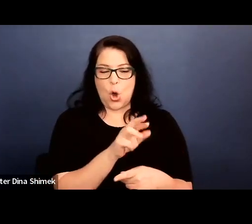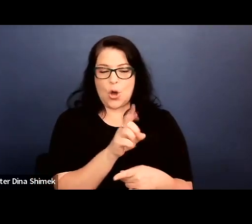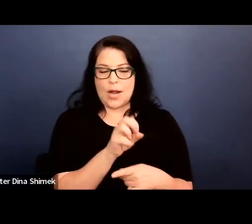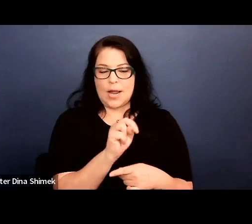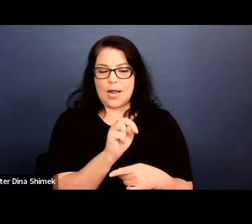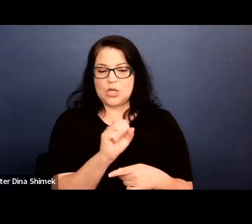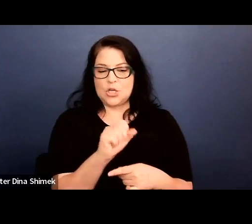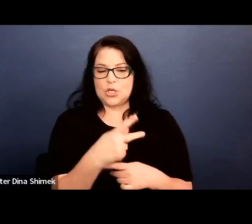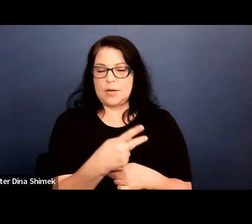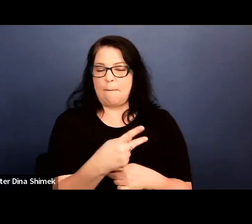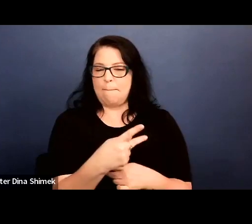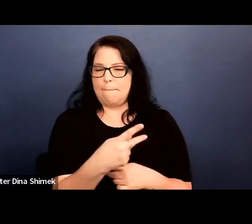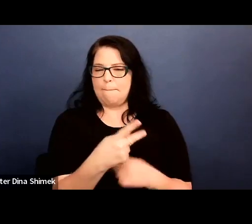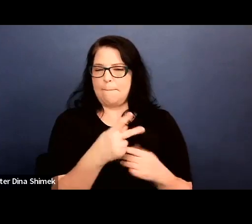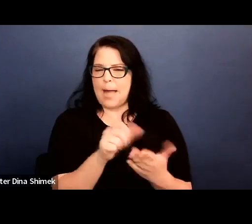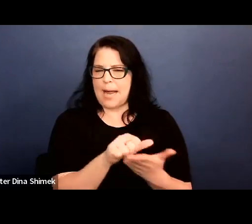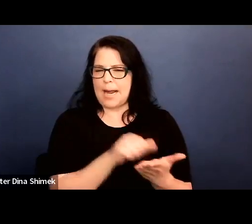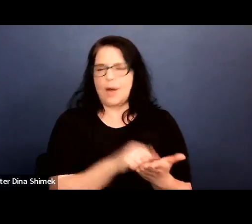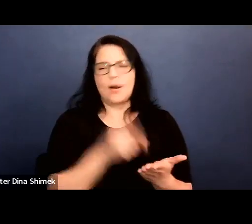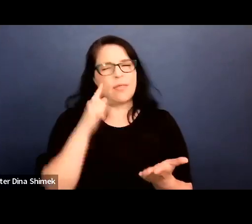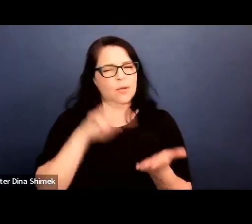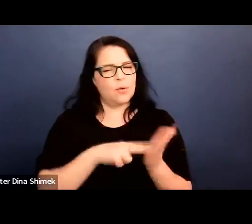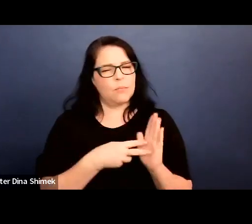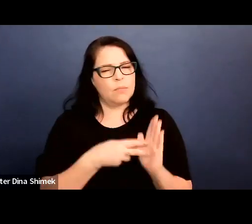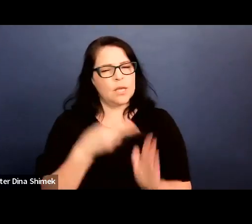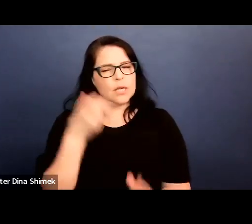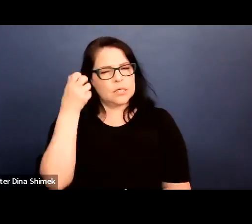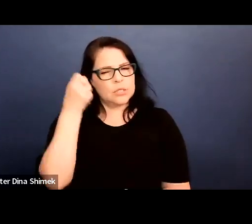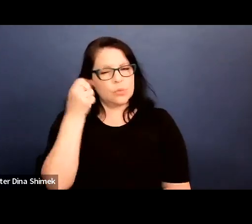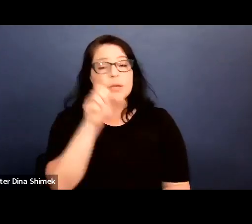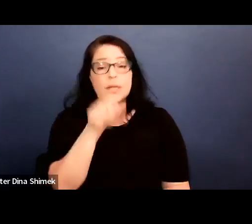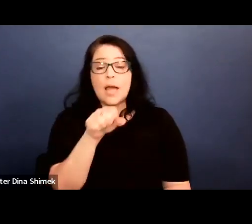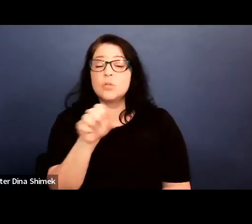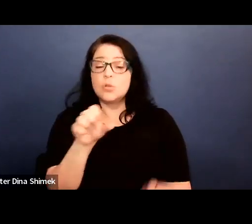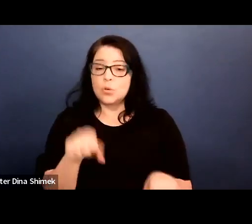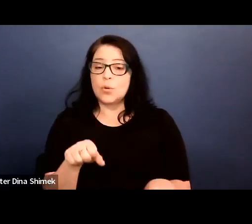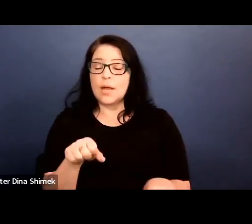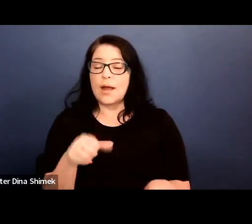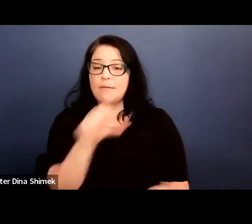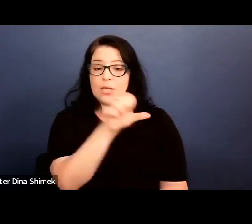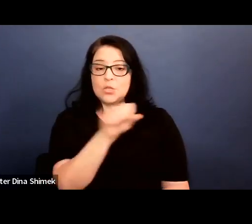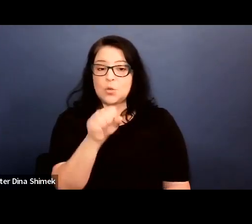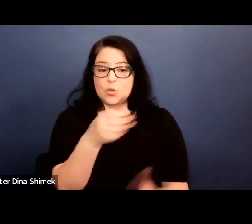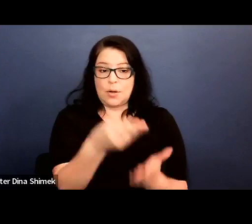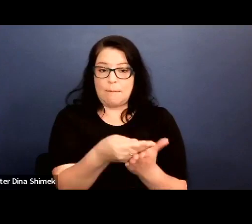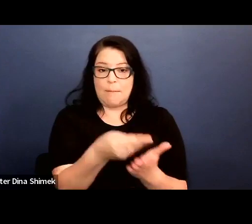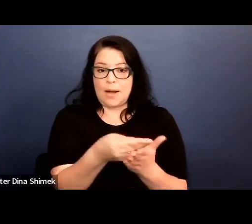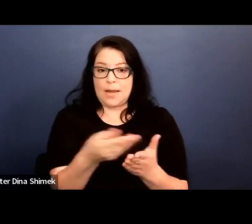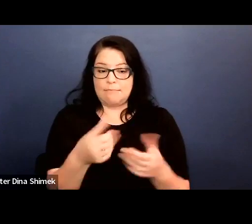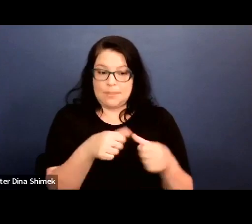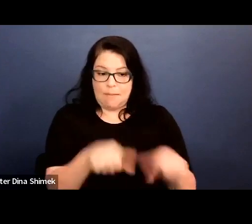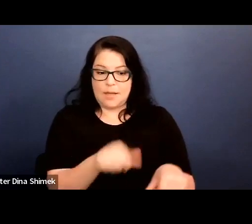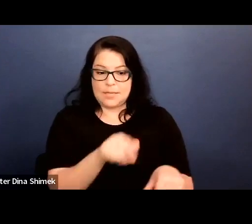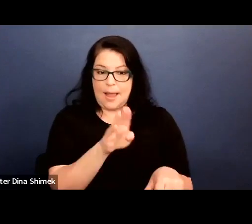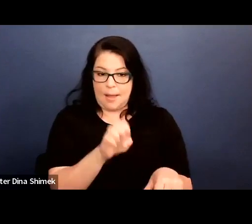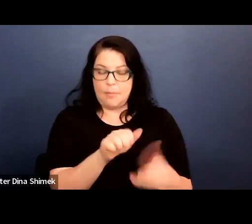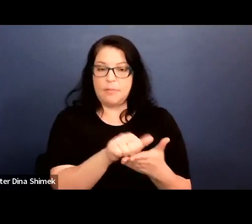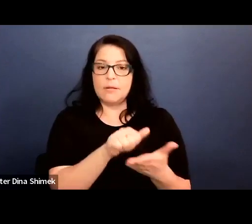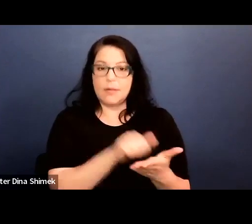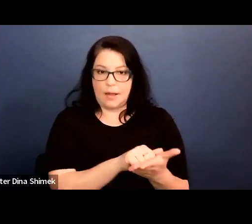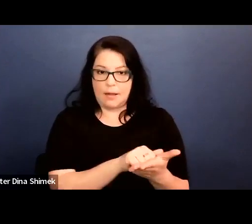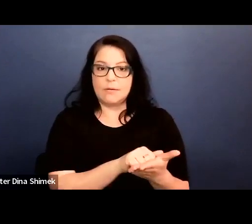So I believe this is like talking about Social Security. Yes, you can put Social Security funds in an ABLE account. The Social